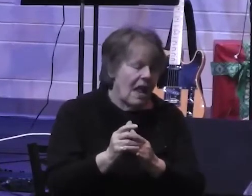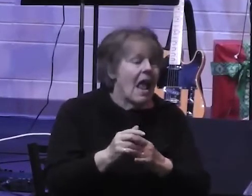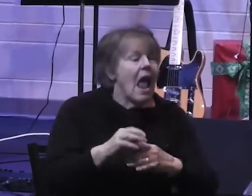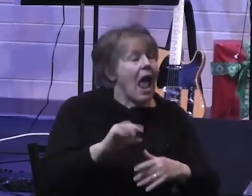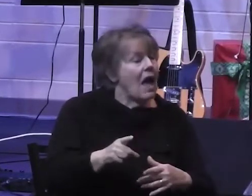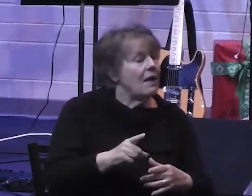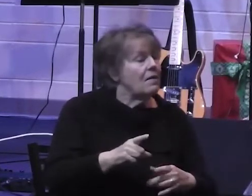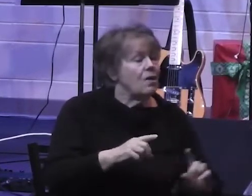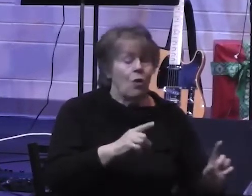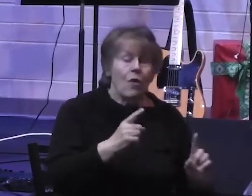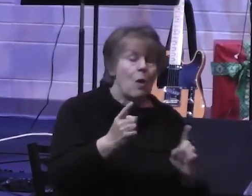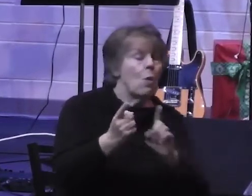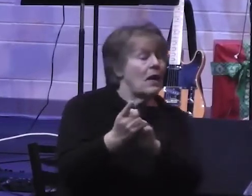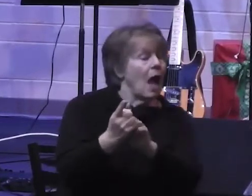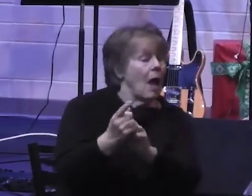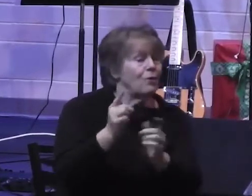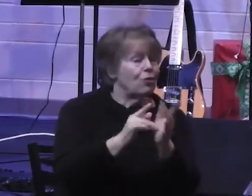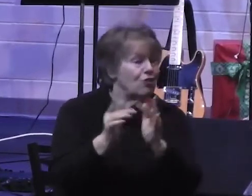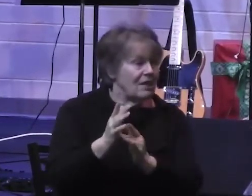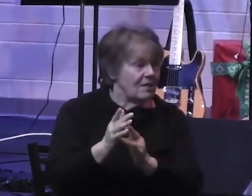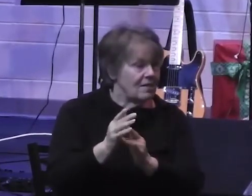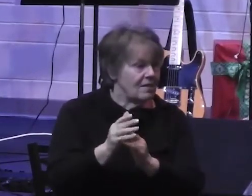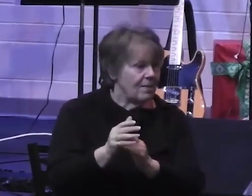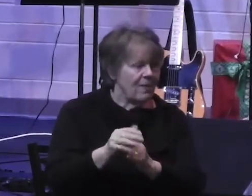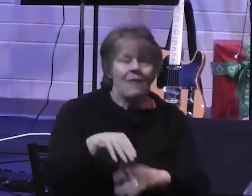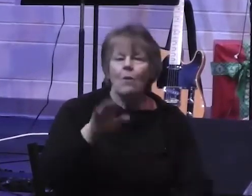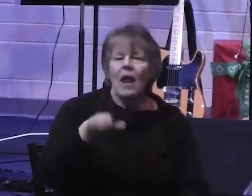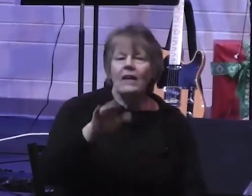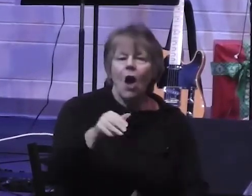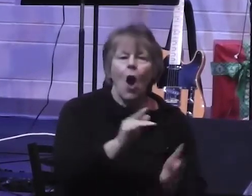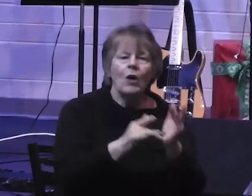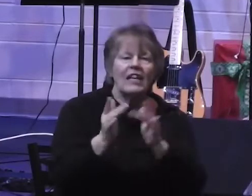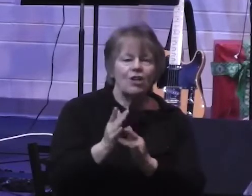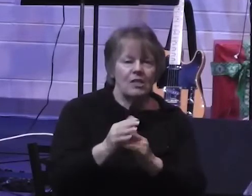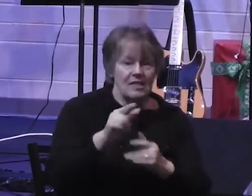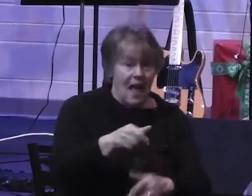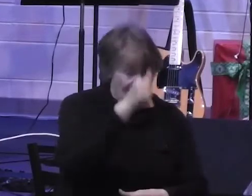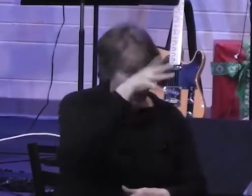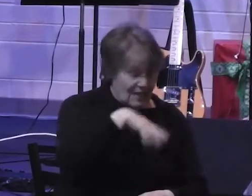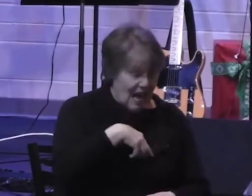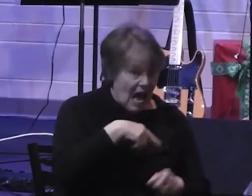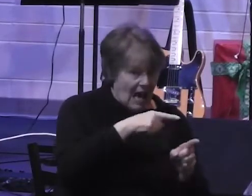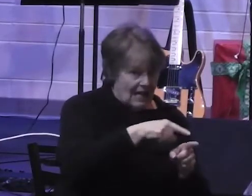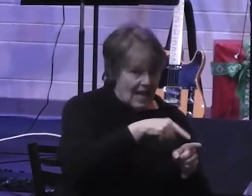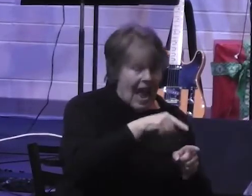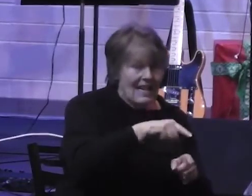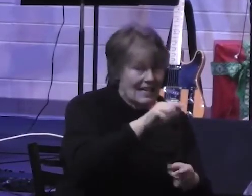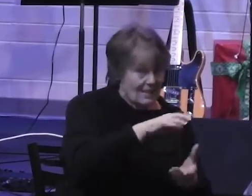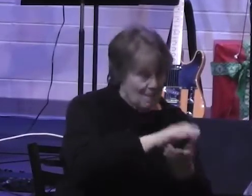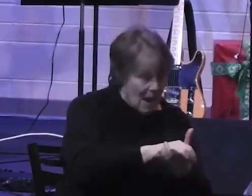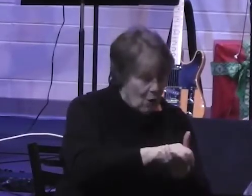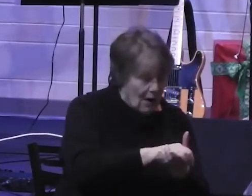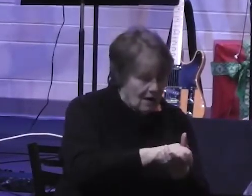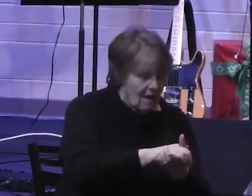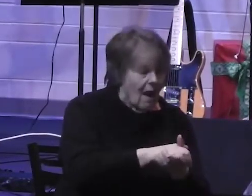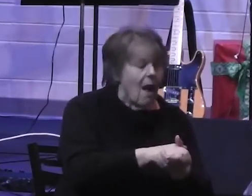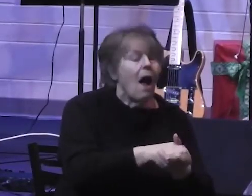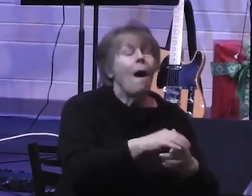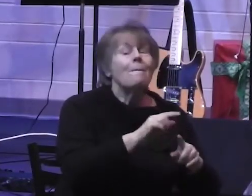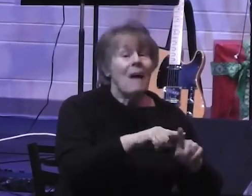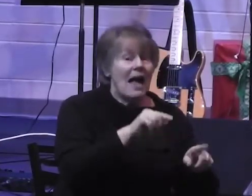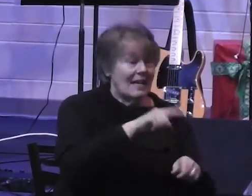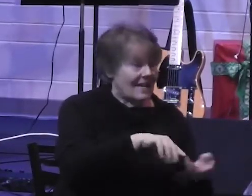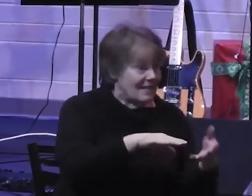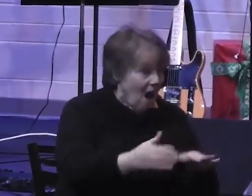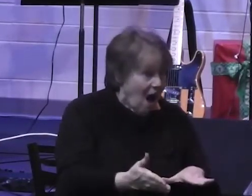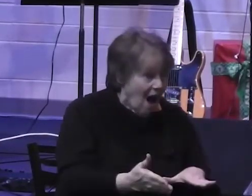come to Jesus, and they tell Him this story. They're like, Jesus, there's a guy, and he's married, but the guy dies, and he doesn't